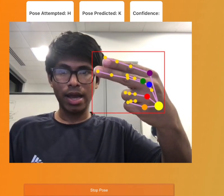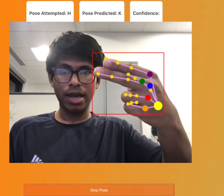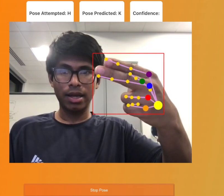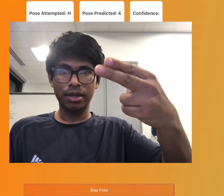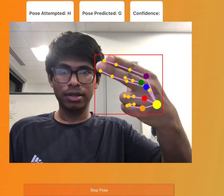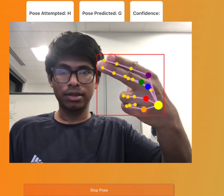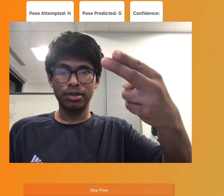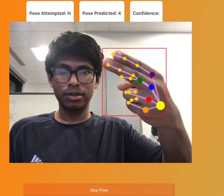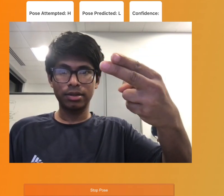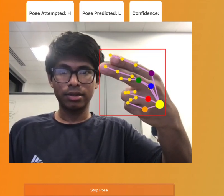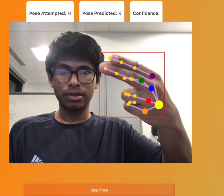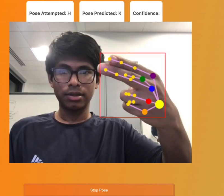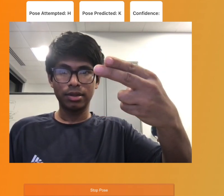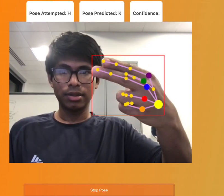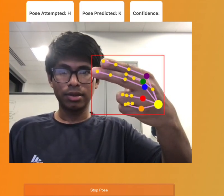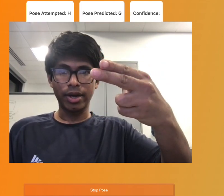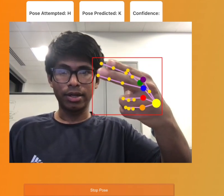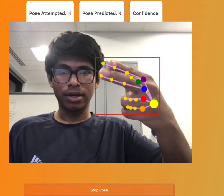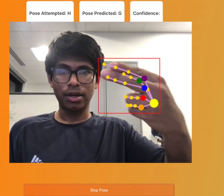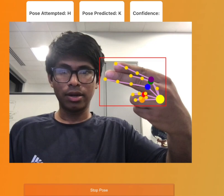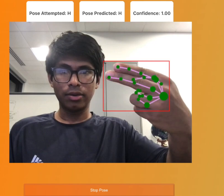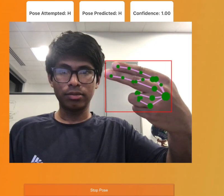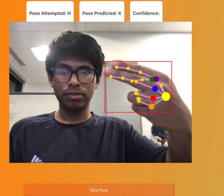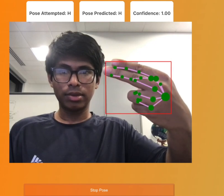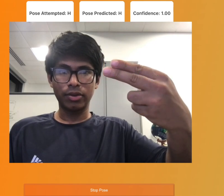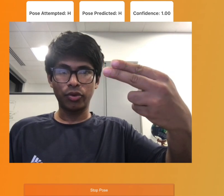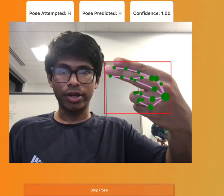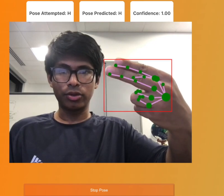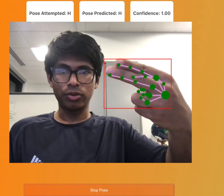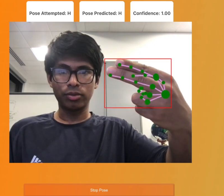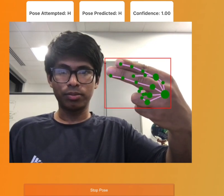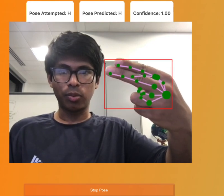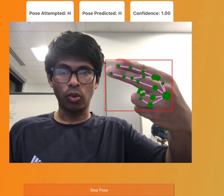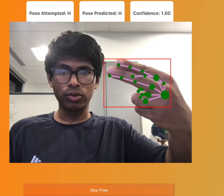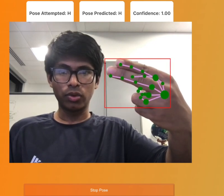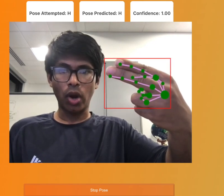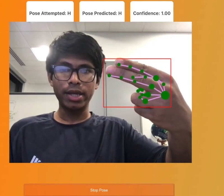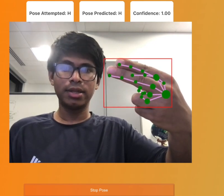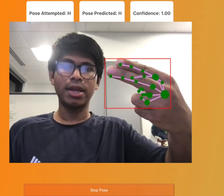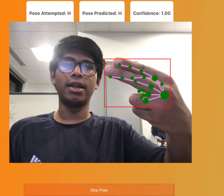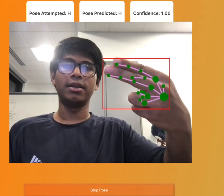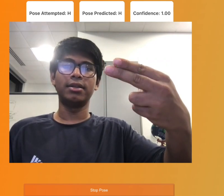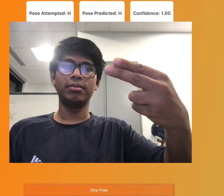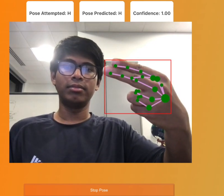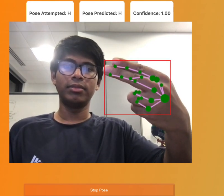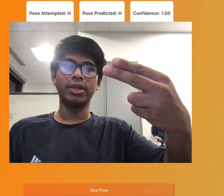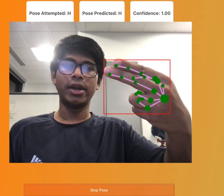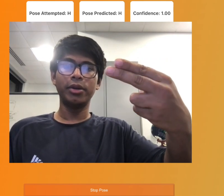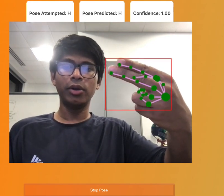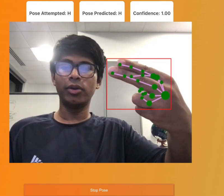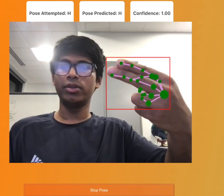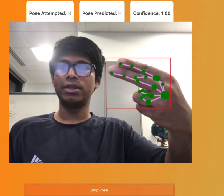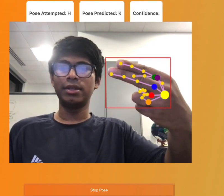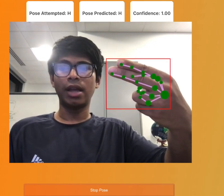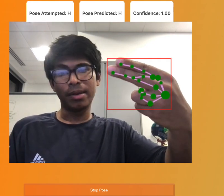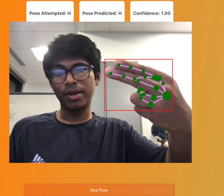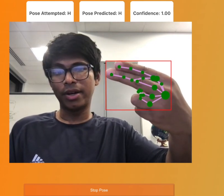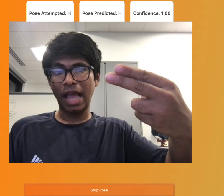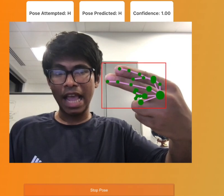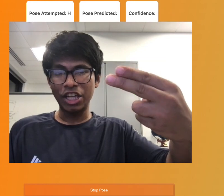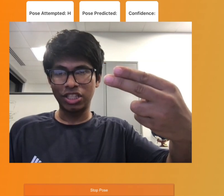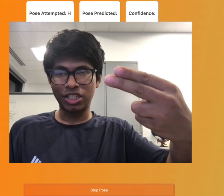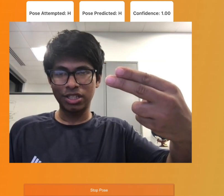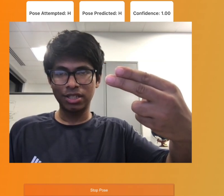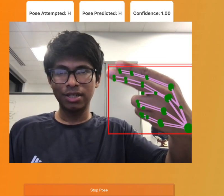down and right now and try to pose right, and here you go, I have